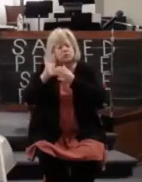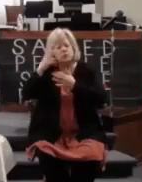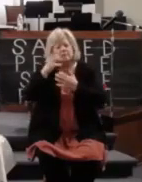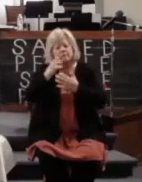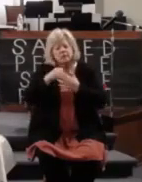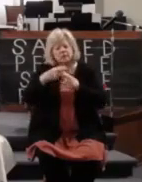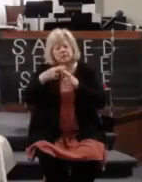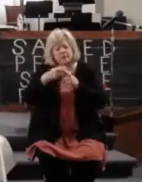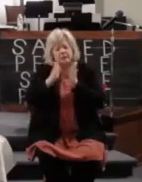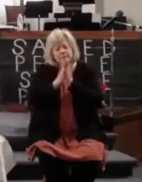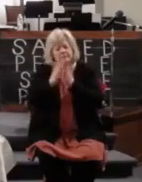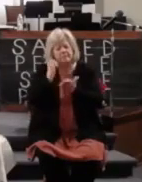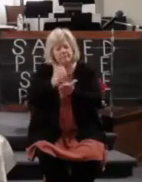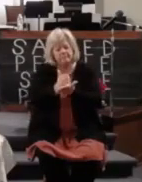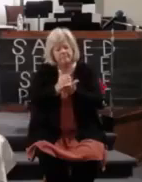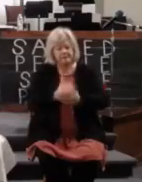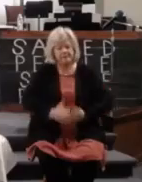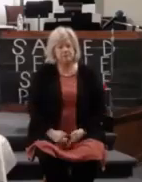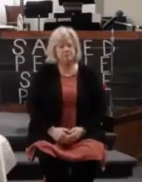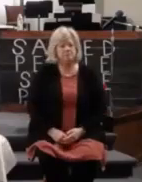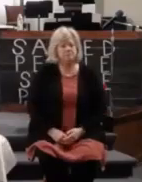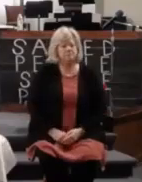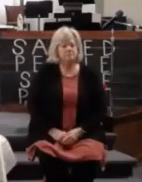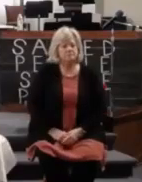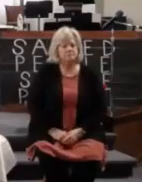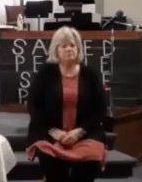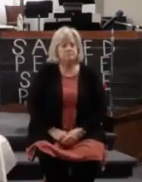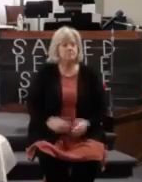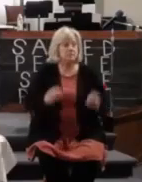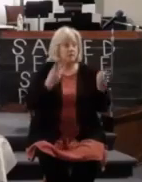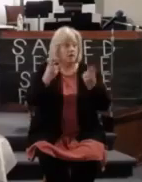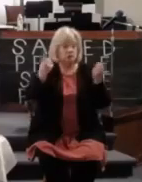name, amen. The ushers will come down.